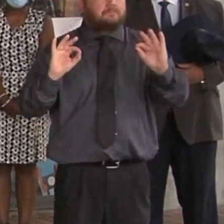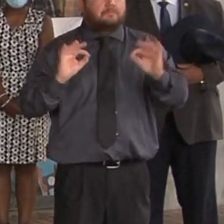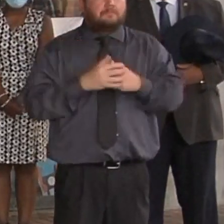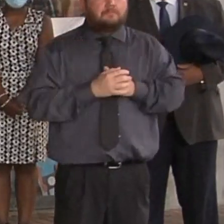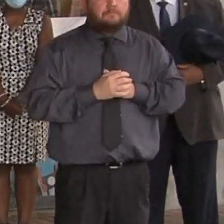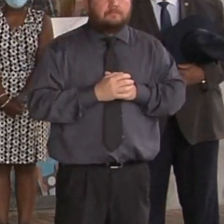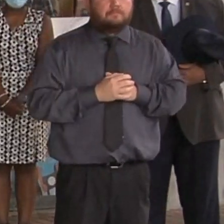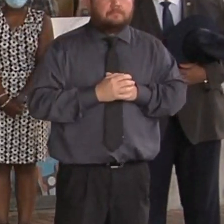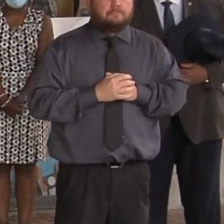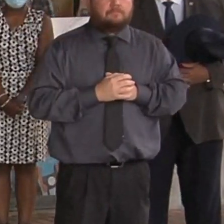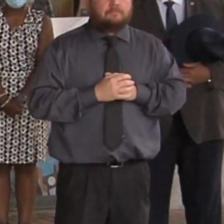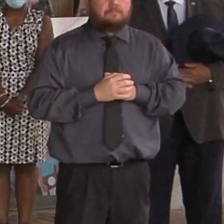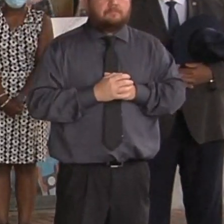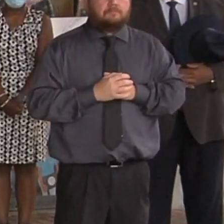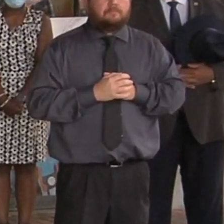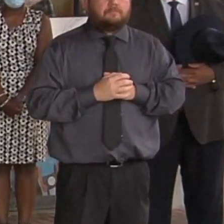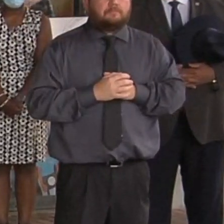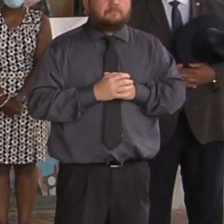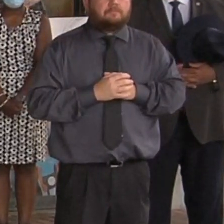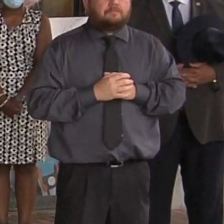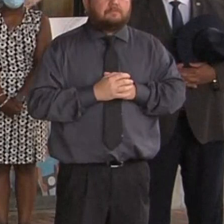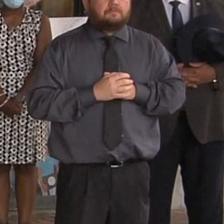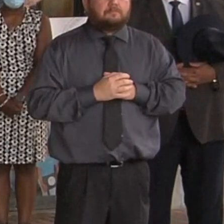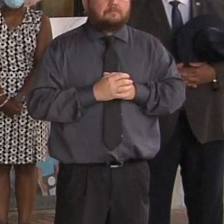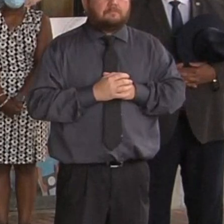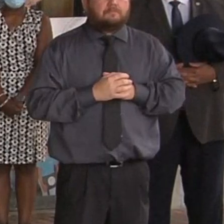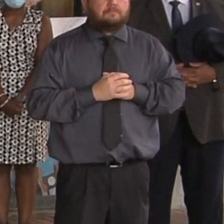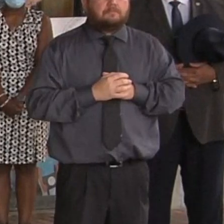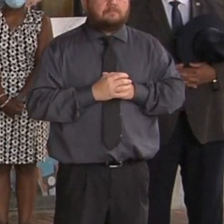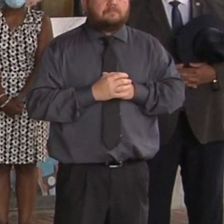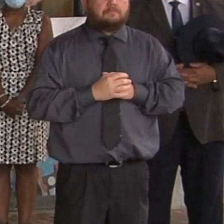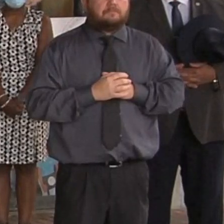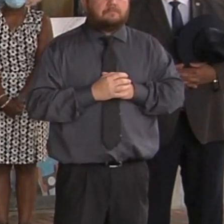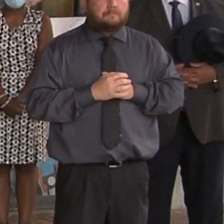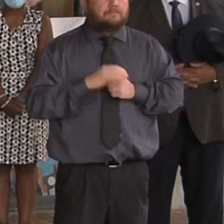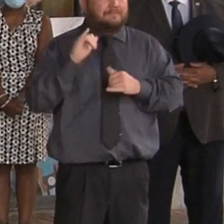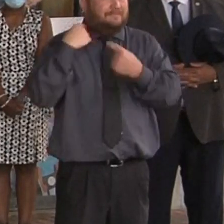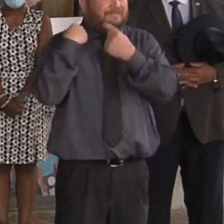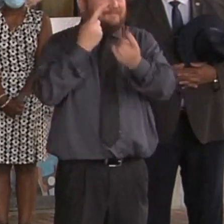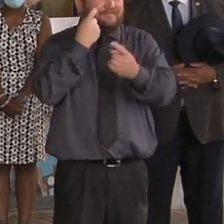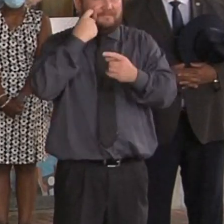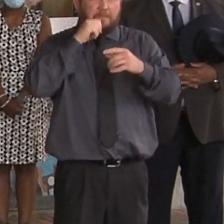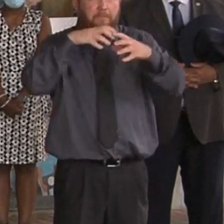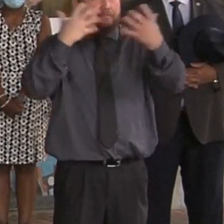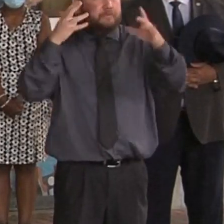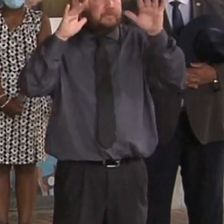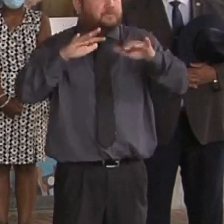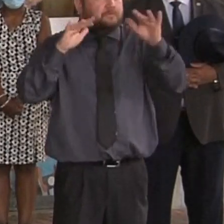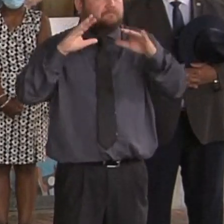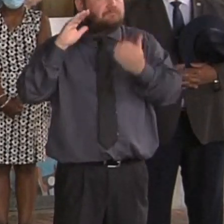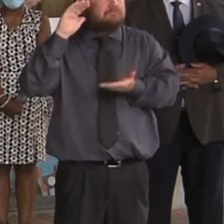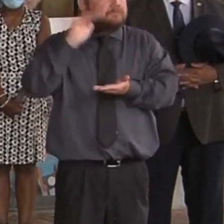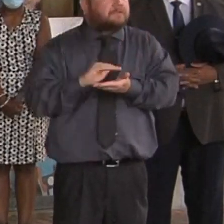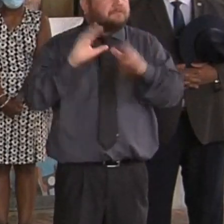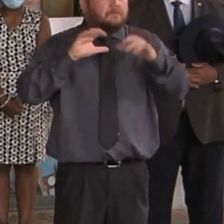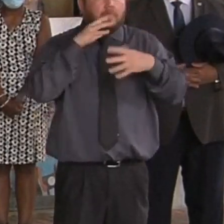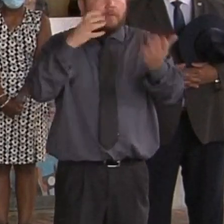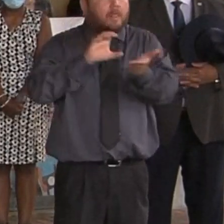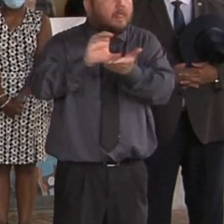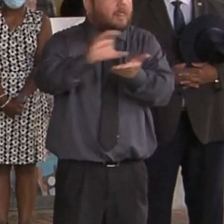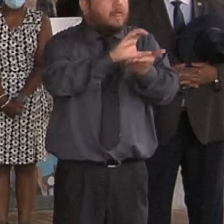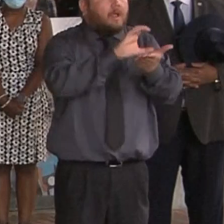for police presence in the neighborhood about the fireworks. It's incumbent upon all of us in the department to make sure they live within their means when it comes to a